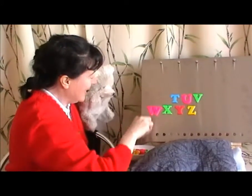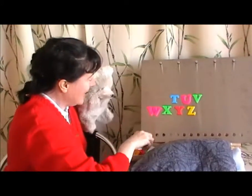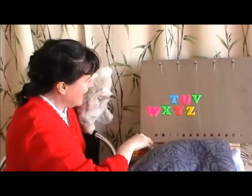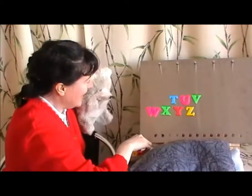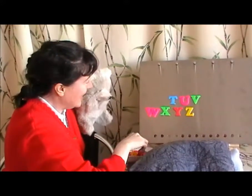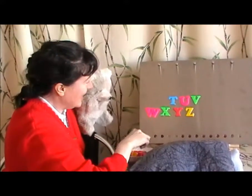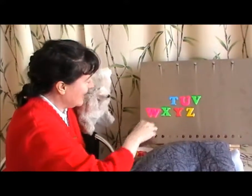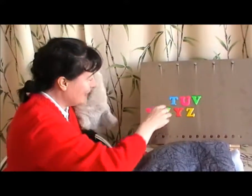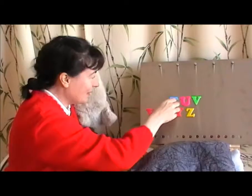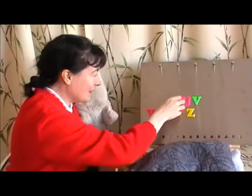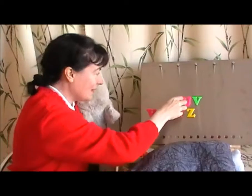19,